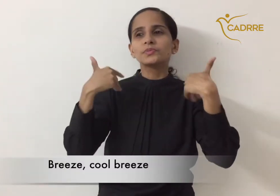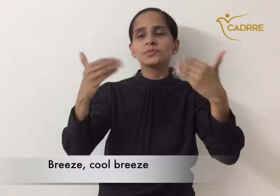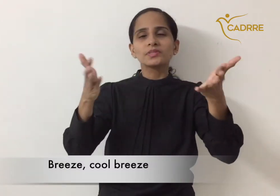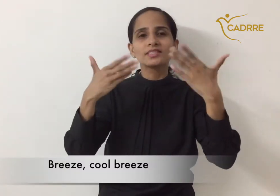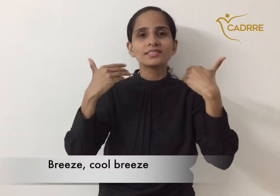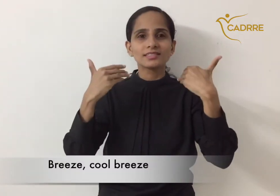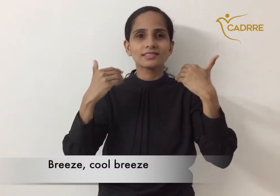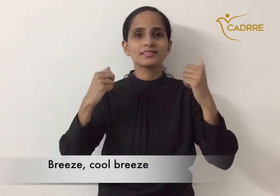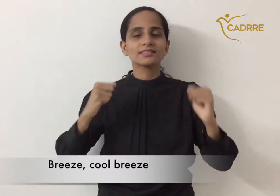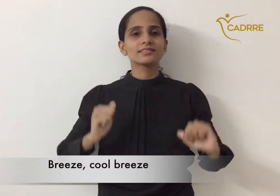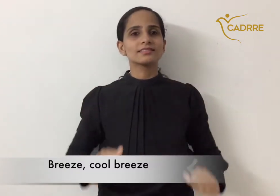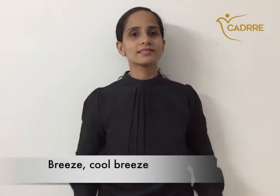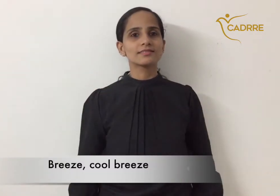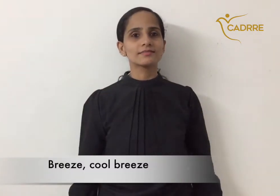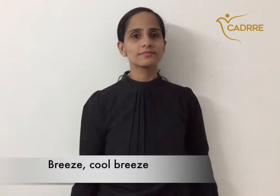Breeze, cool breeze.